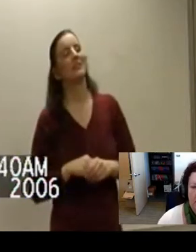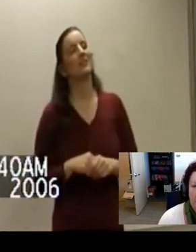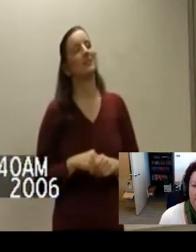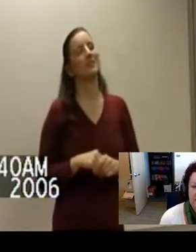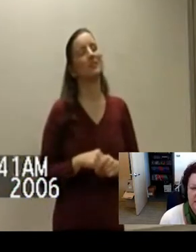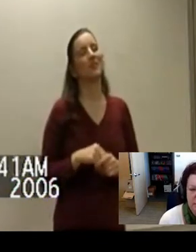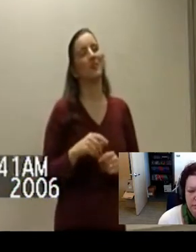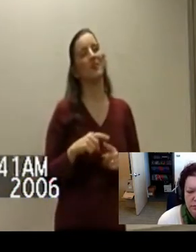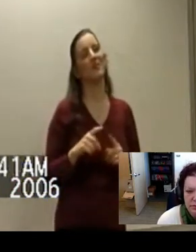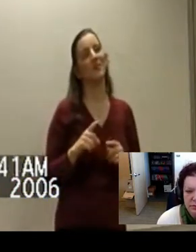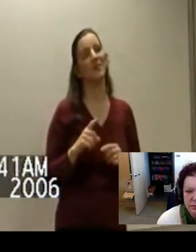Discussed